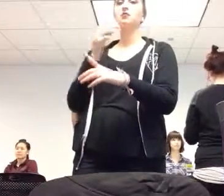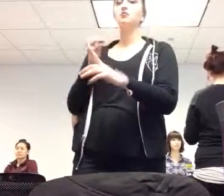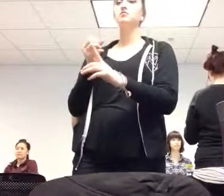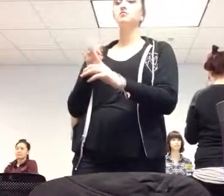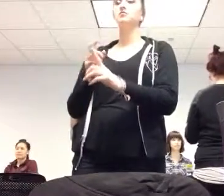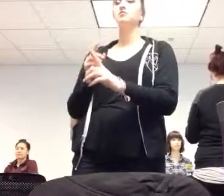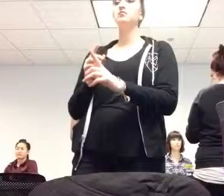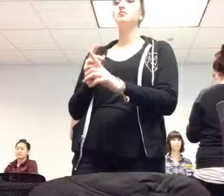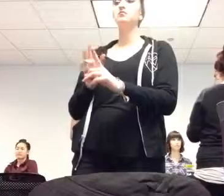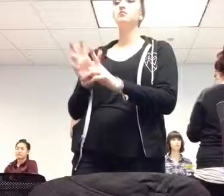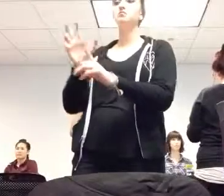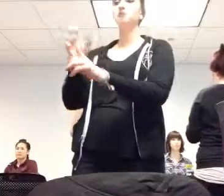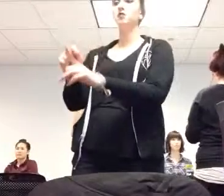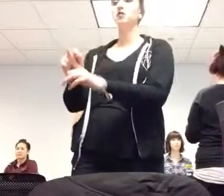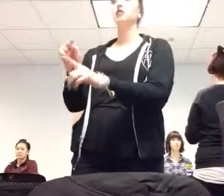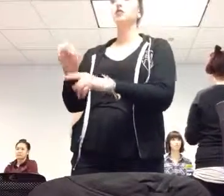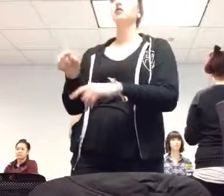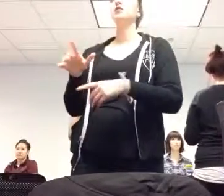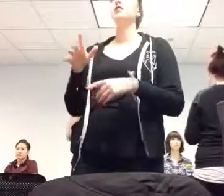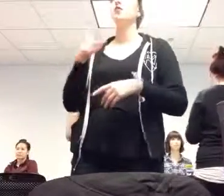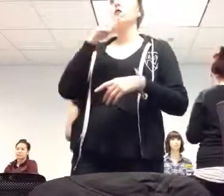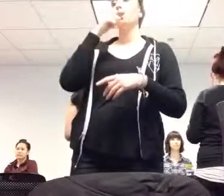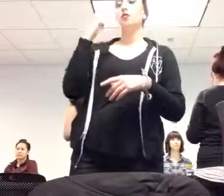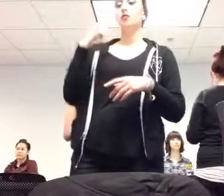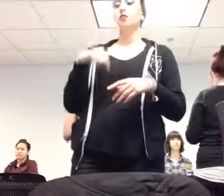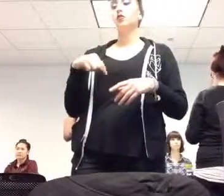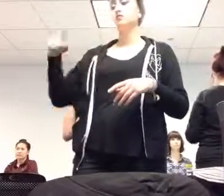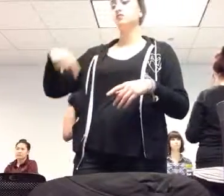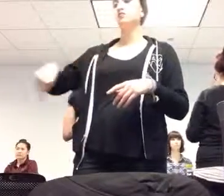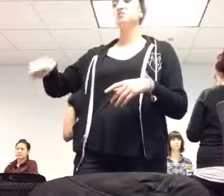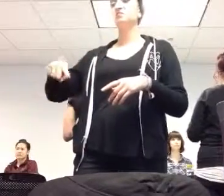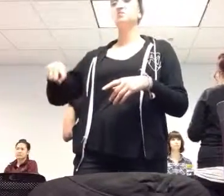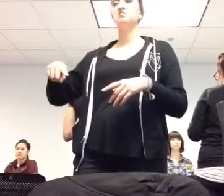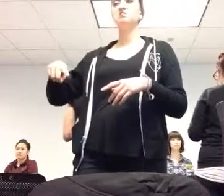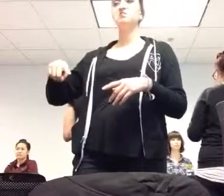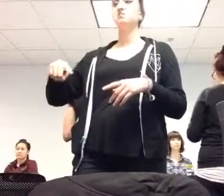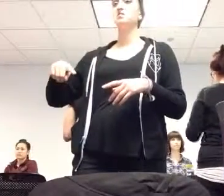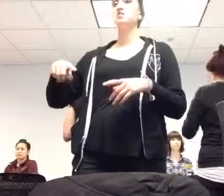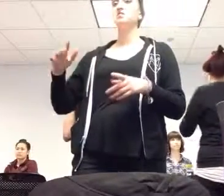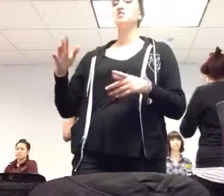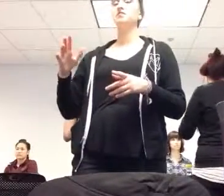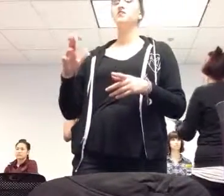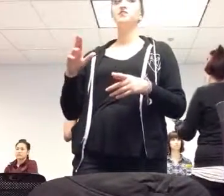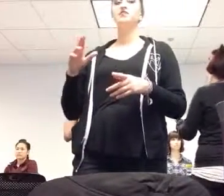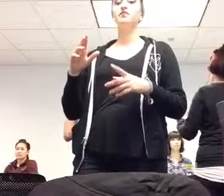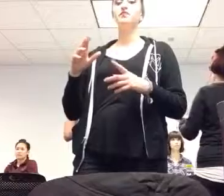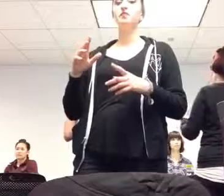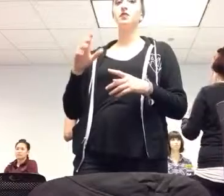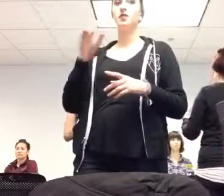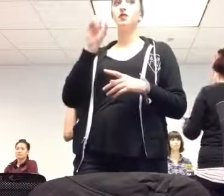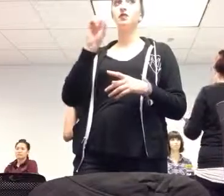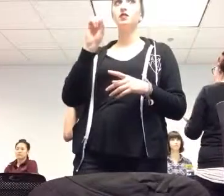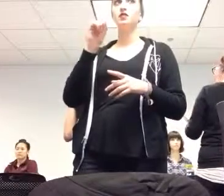think, ever saw the Czechs, or maybe the Slovaks, if they were Slavic. But the Poles, even though they were